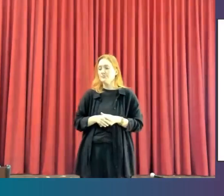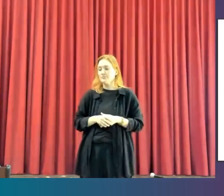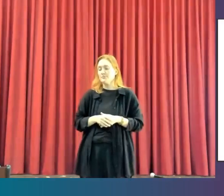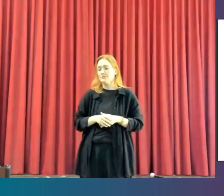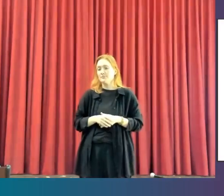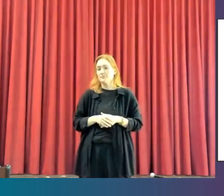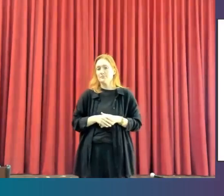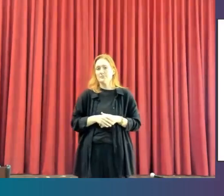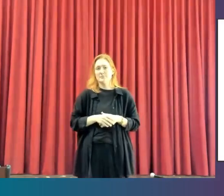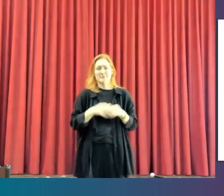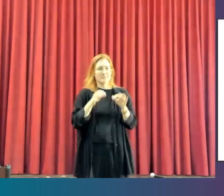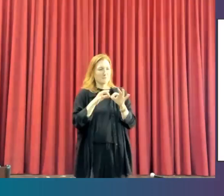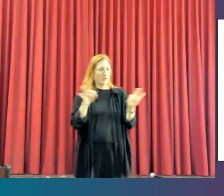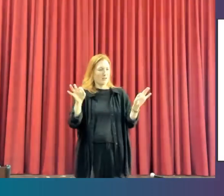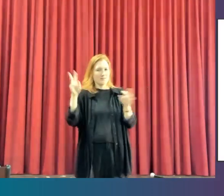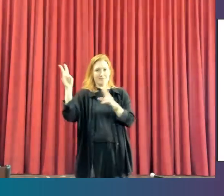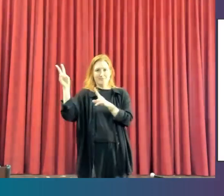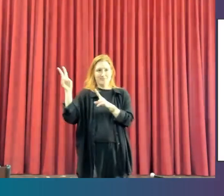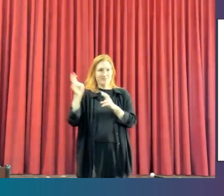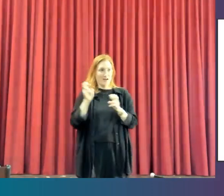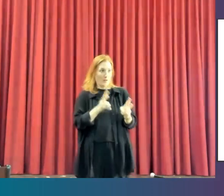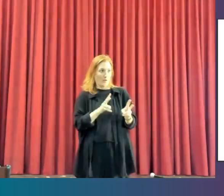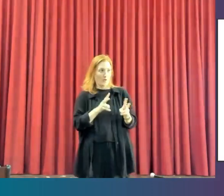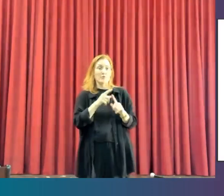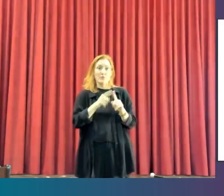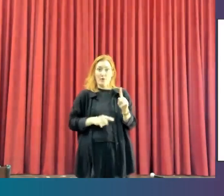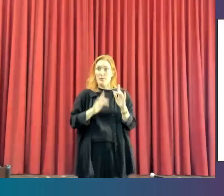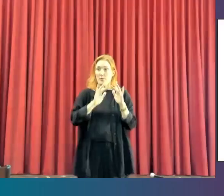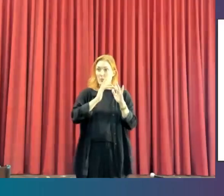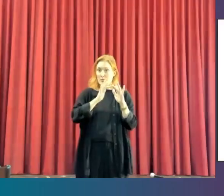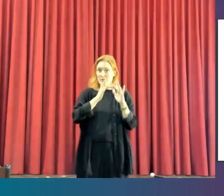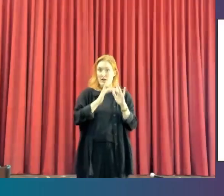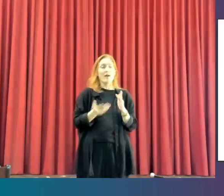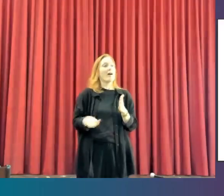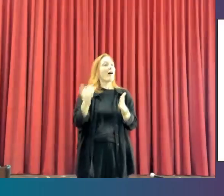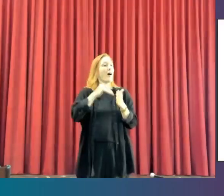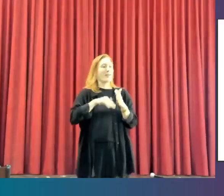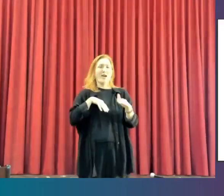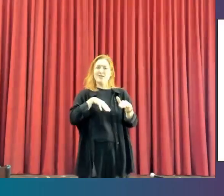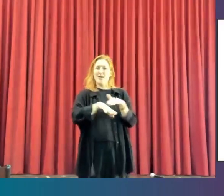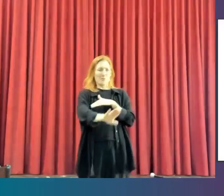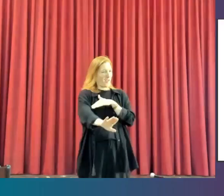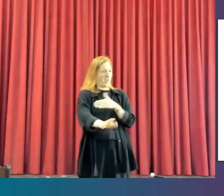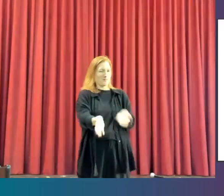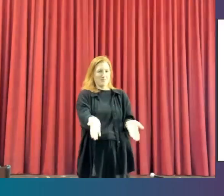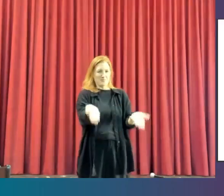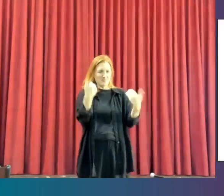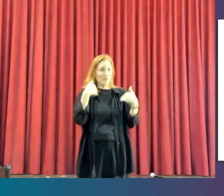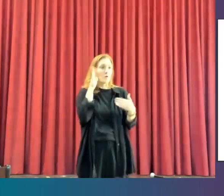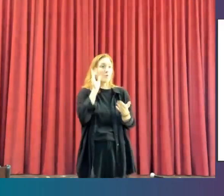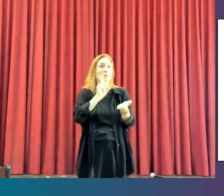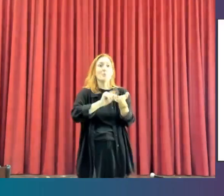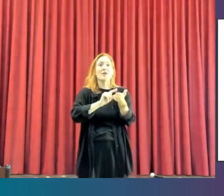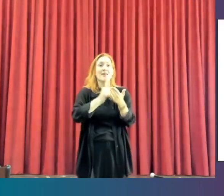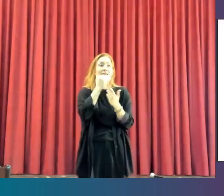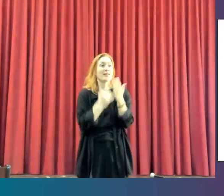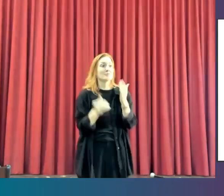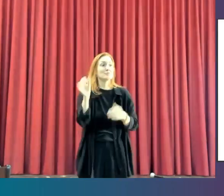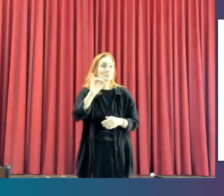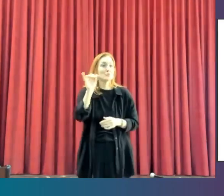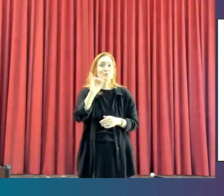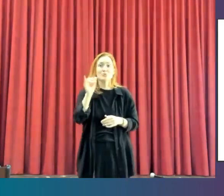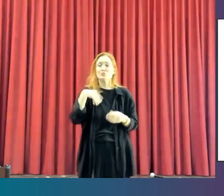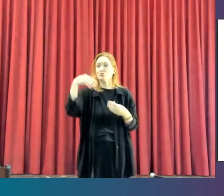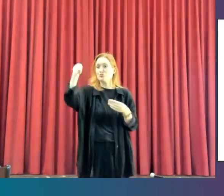It's free to download from our website, and you can always come into our main office and we'll print out a copy for you.